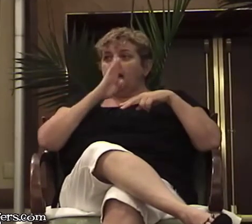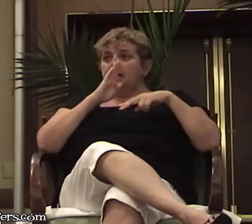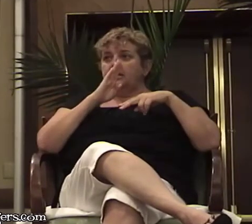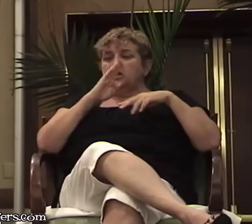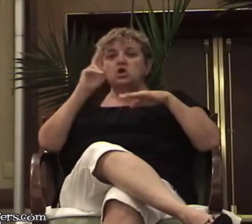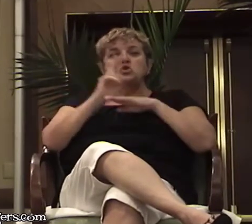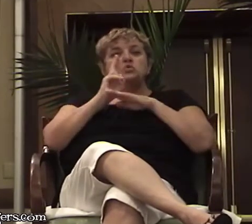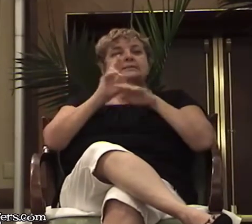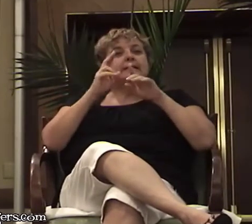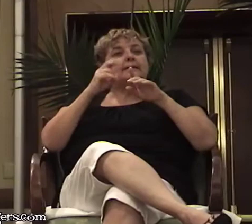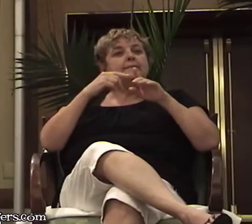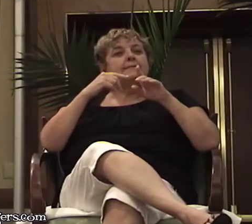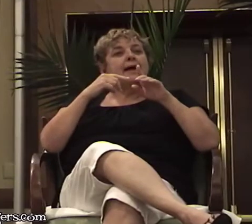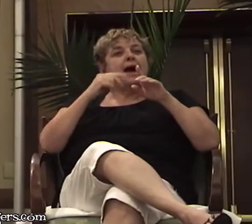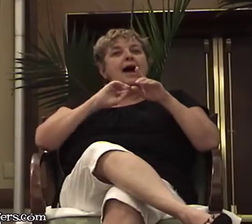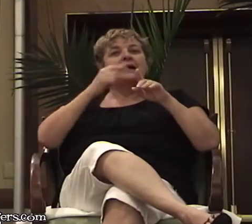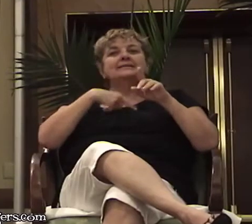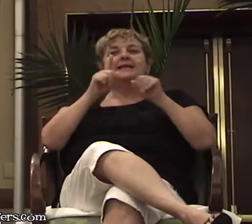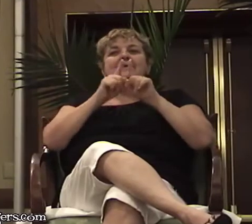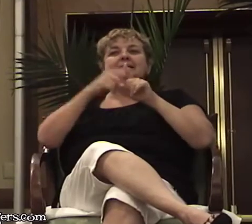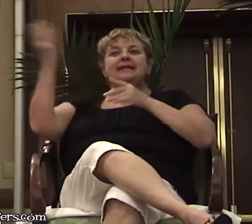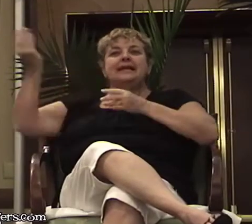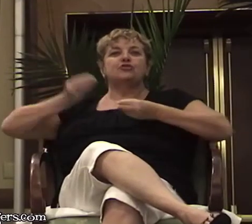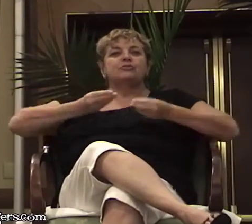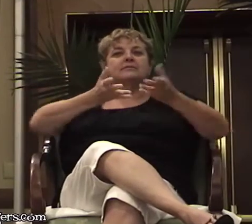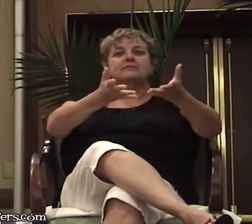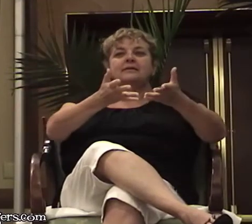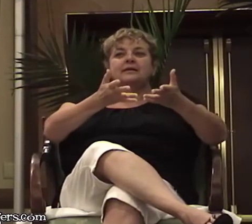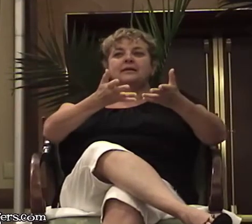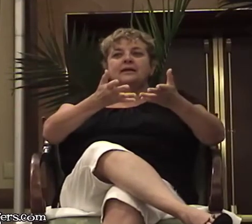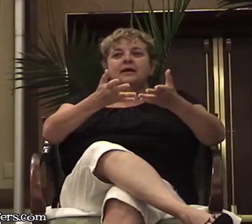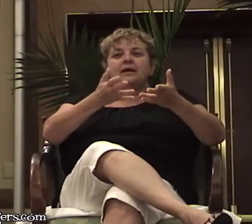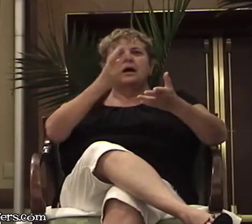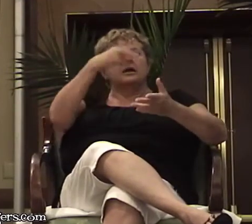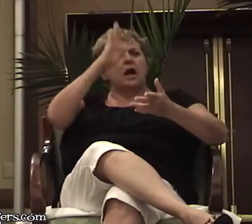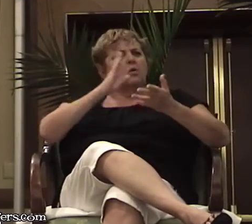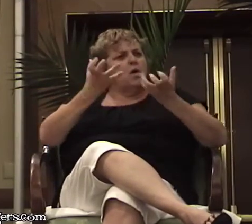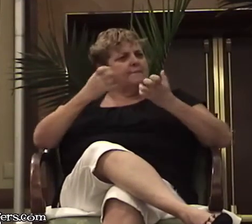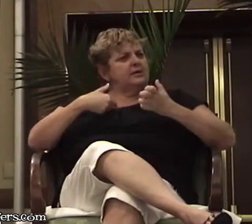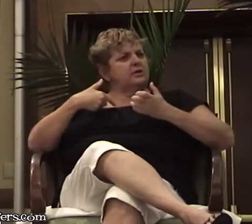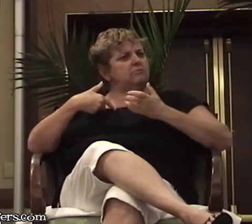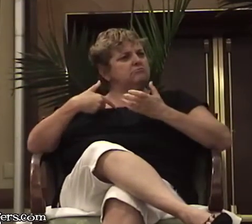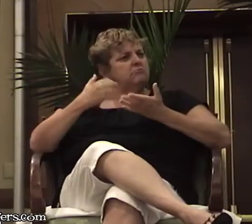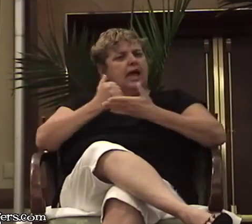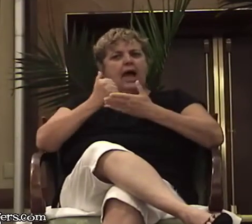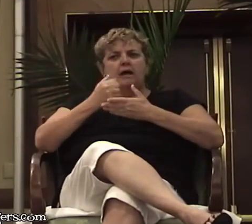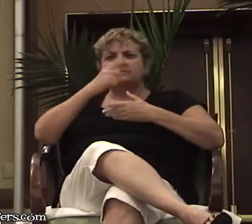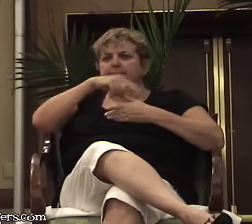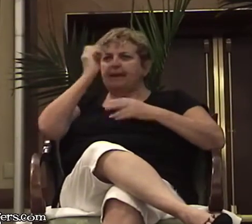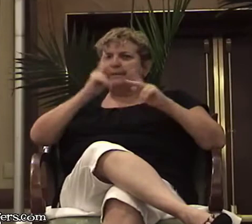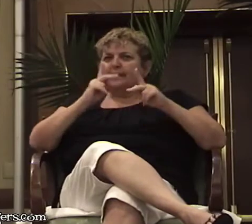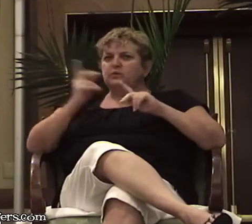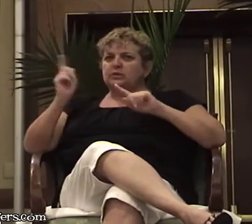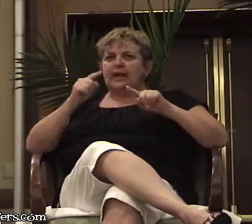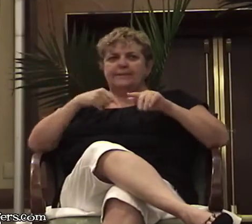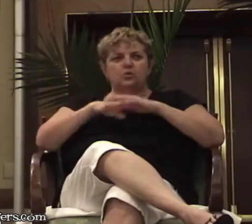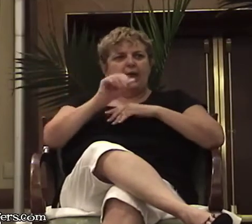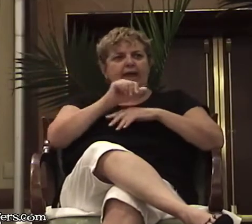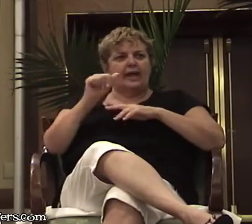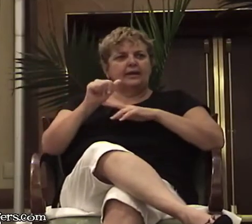too. He wanted me to bring some black people into AA. And I figured since I've been coming to AA all this time, that surely you would want to know if